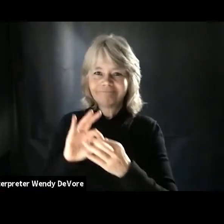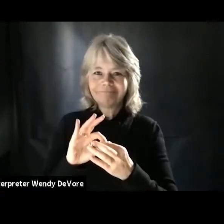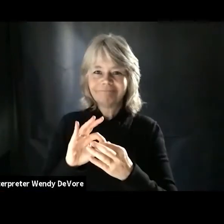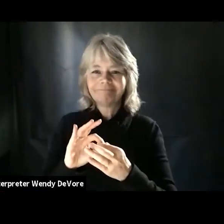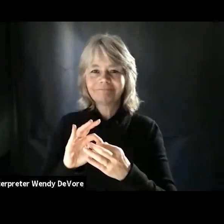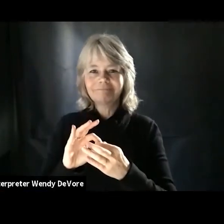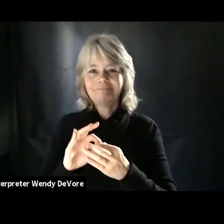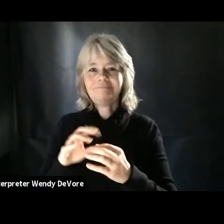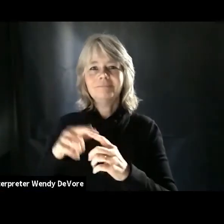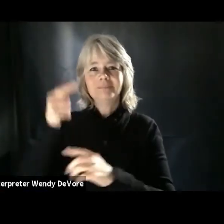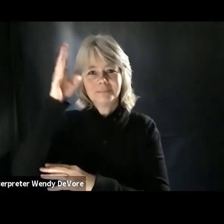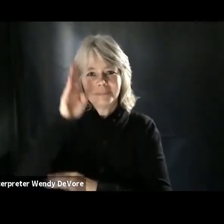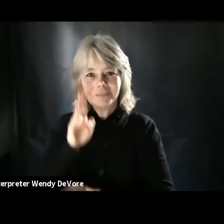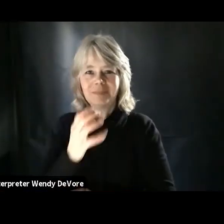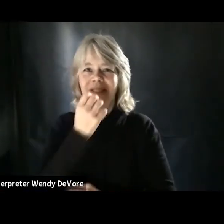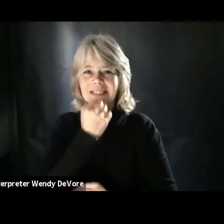Because God loves you.